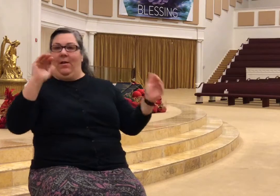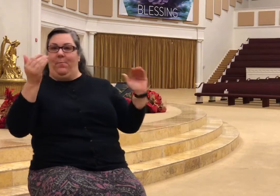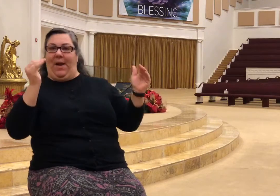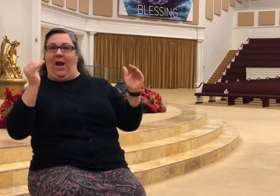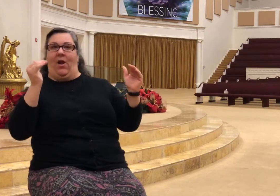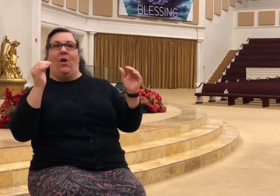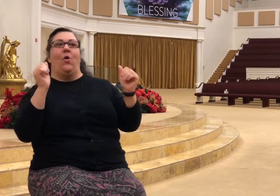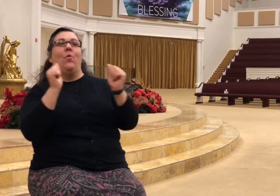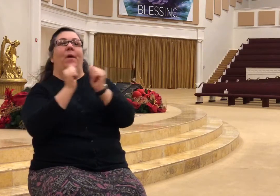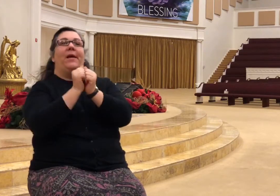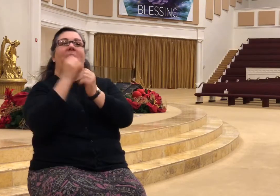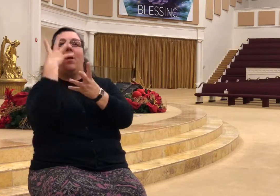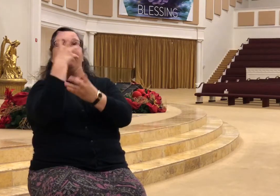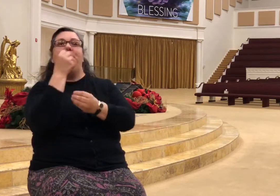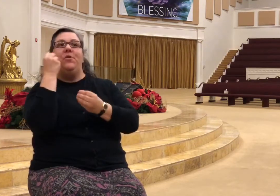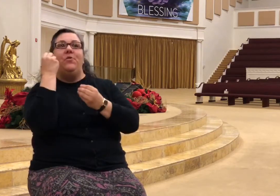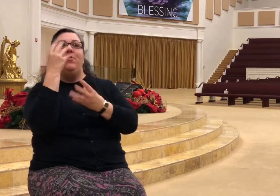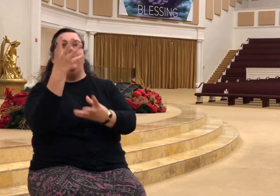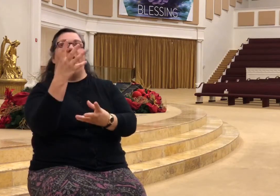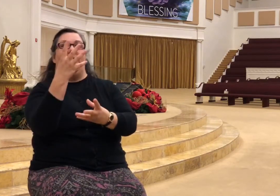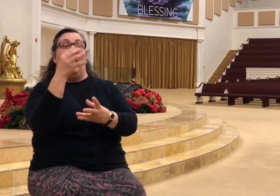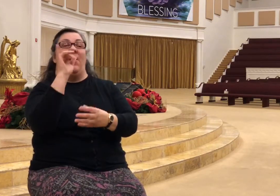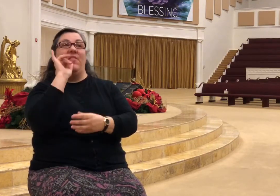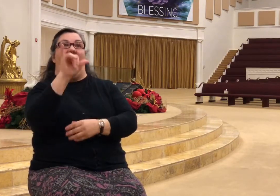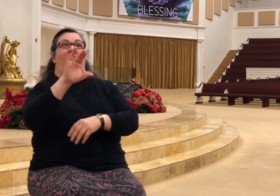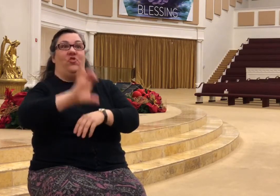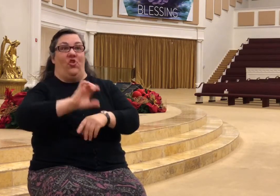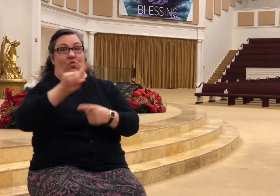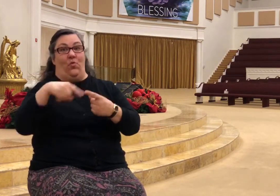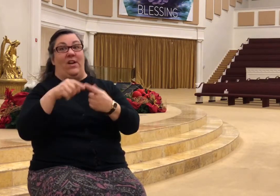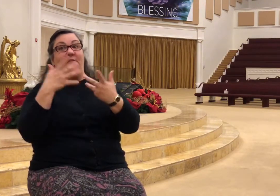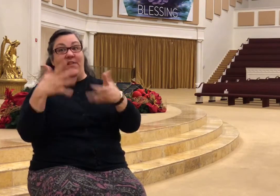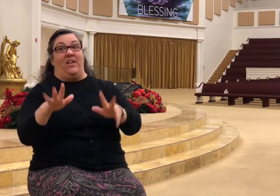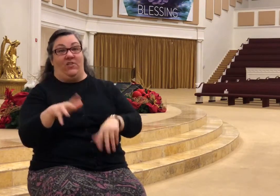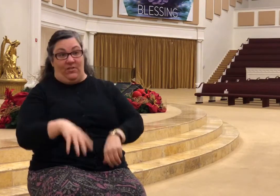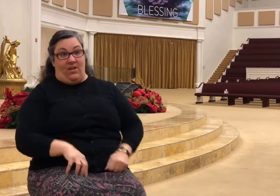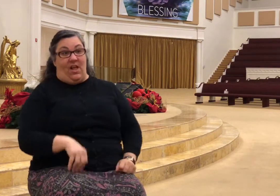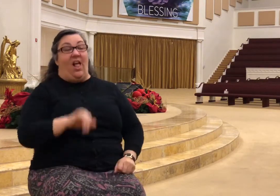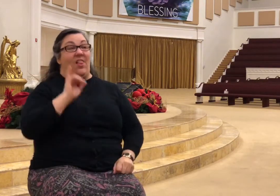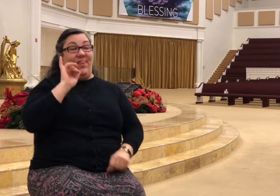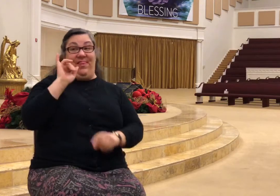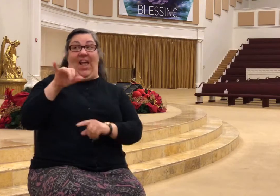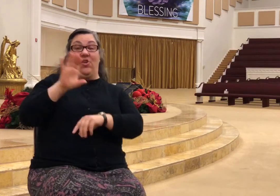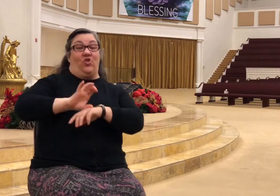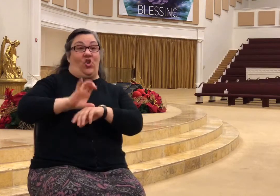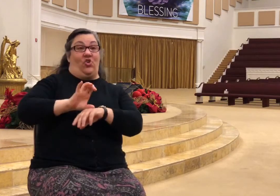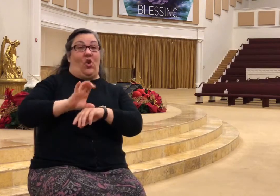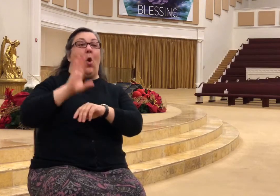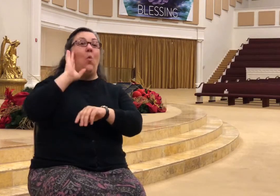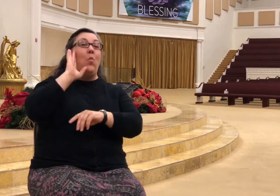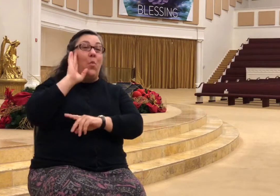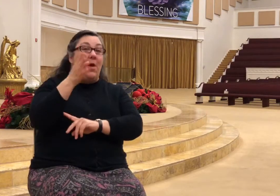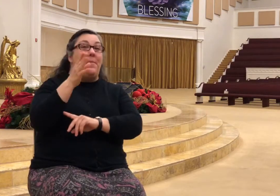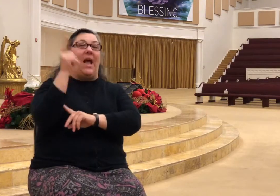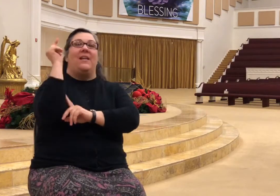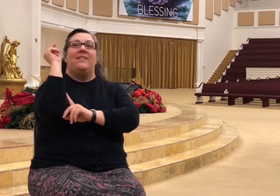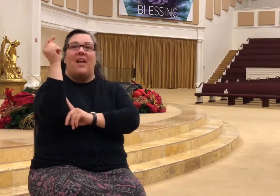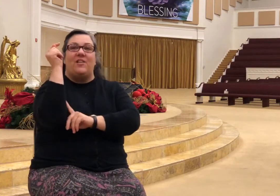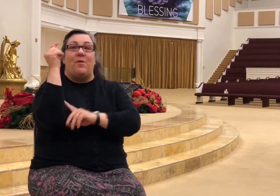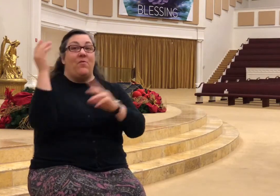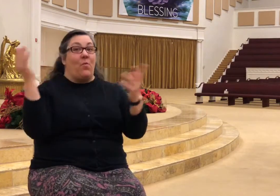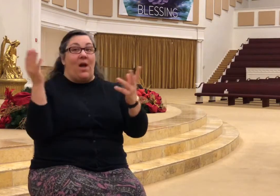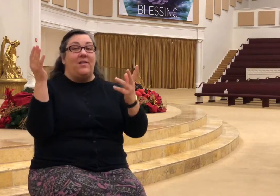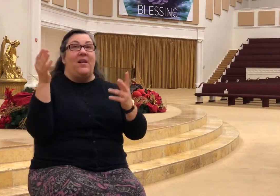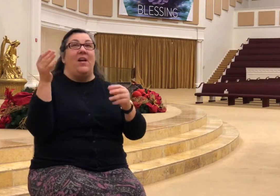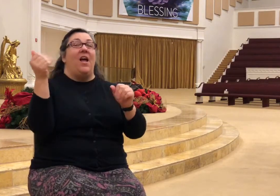beauty and magnificence of this building when it's done. This is going to be a testimony of what God